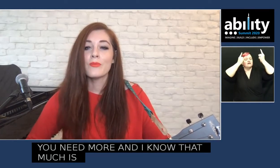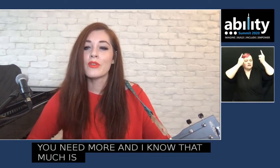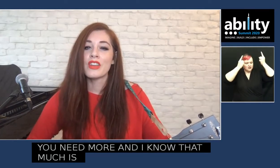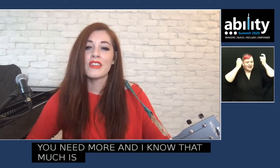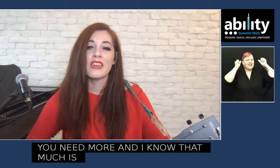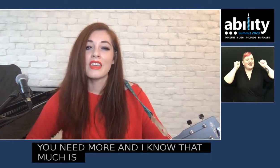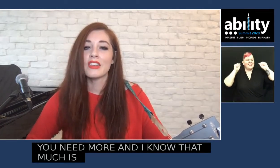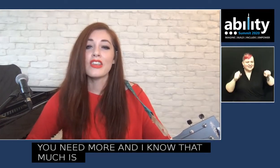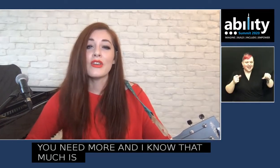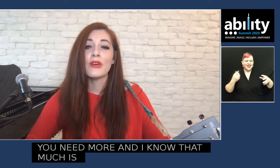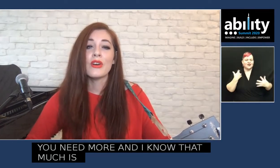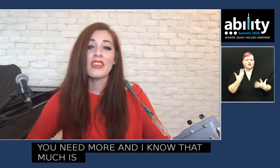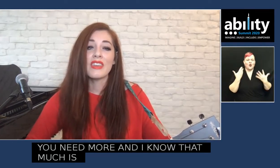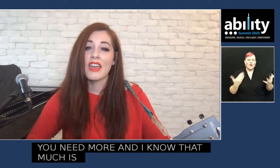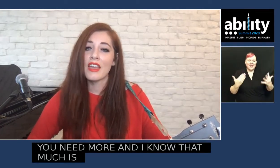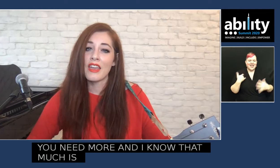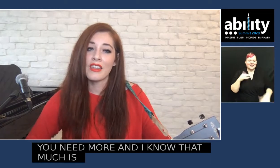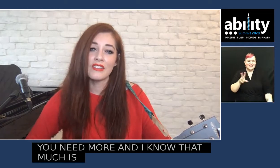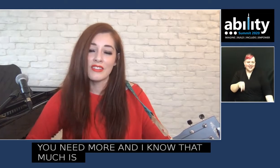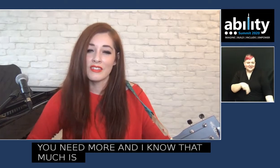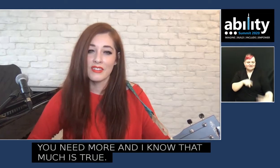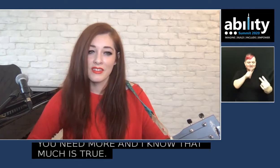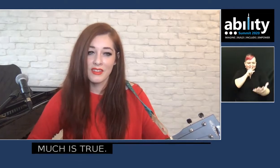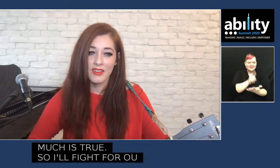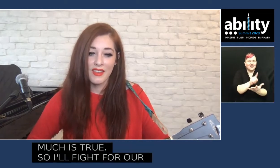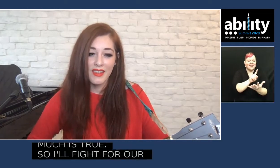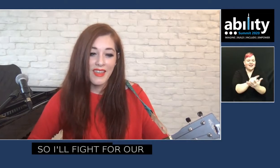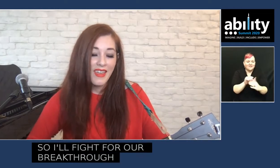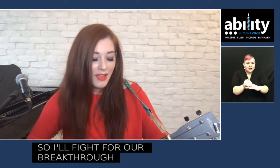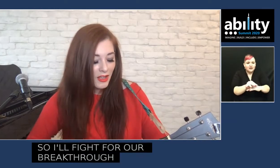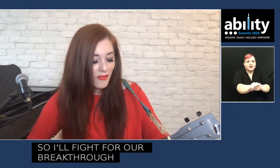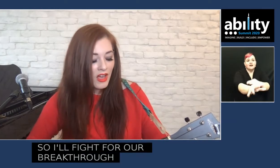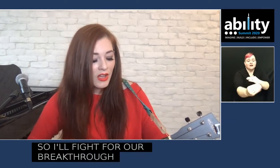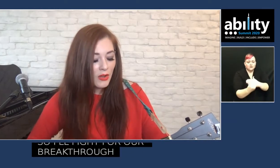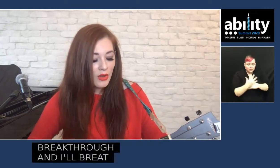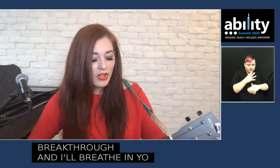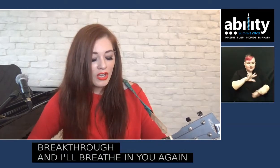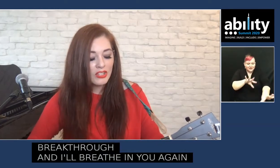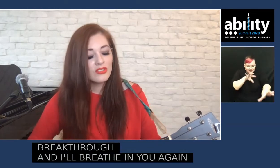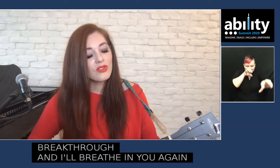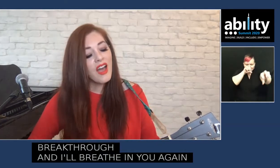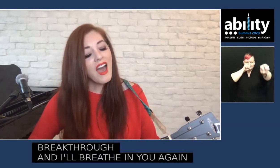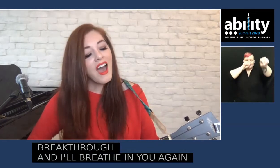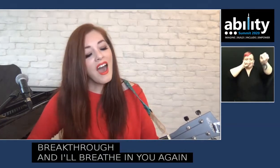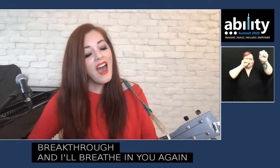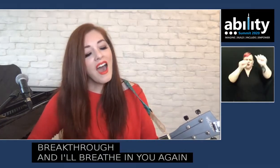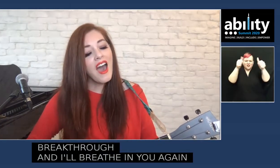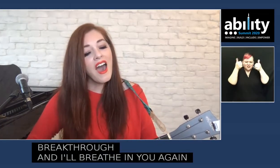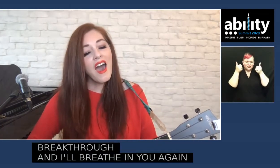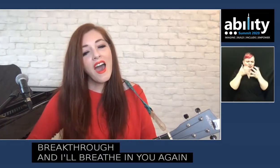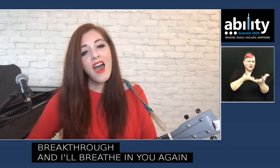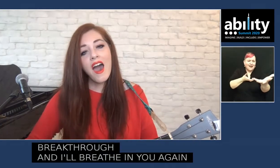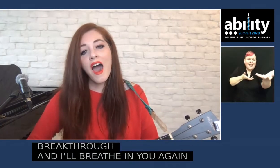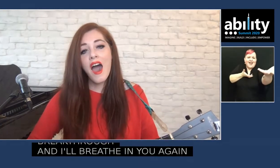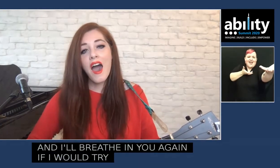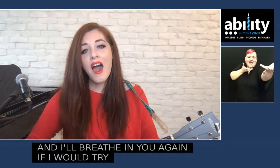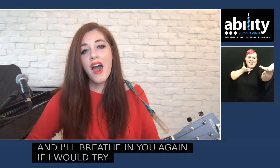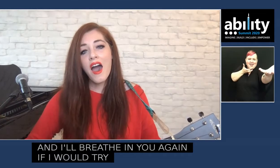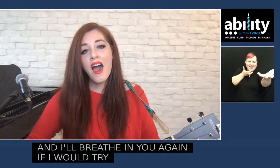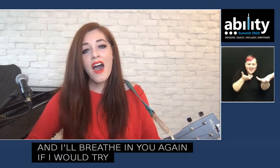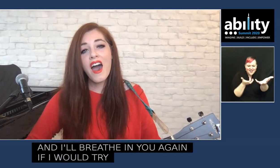and I'll breathe in you again if I would try.